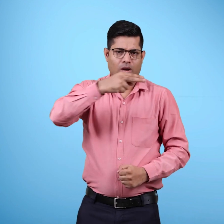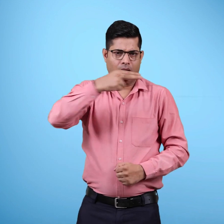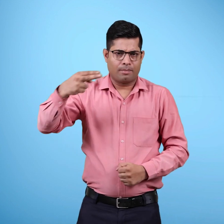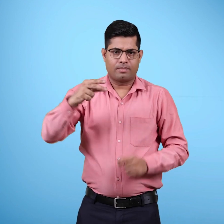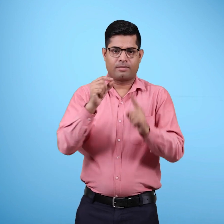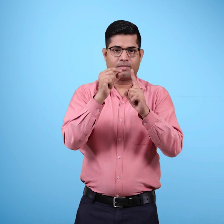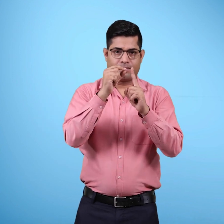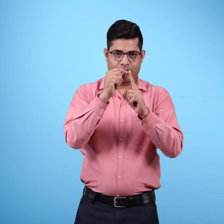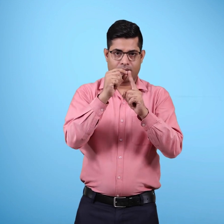Paheli wonders,